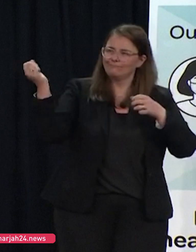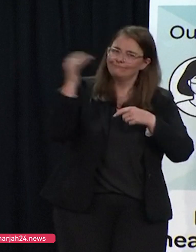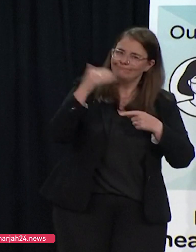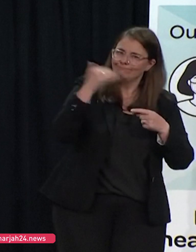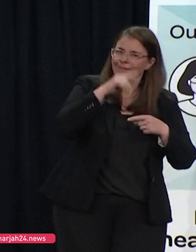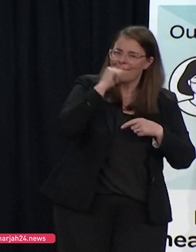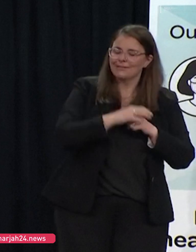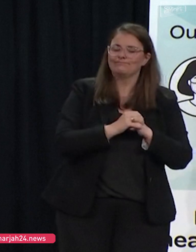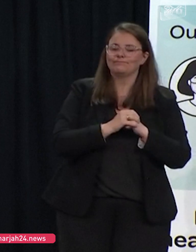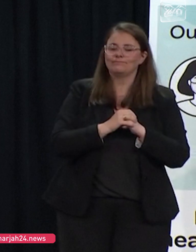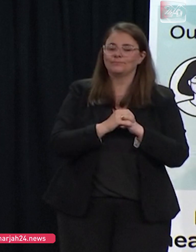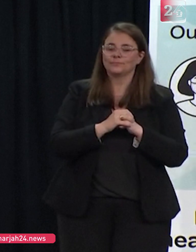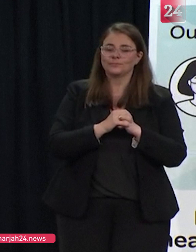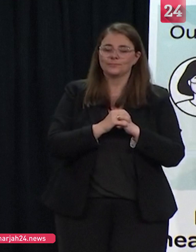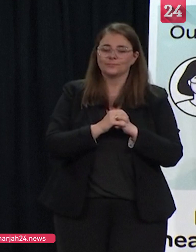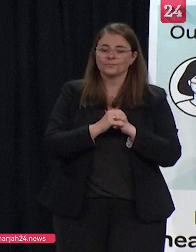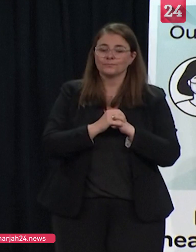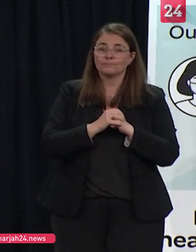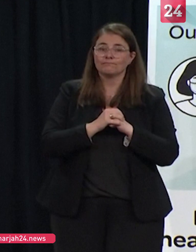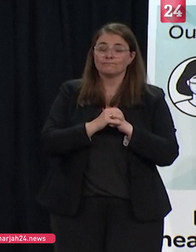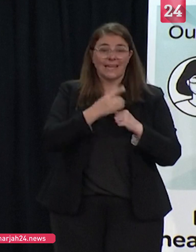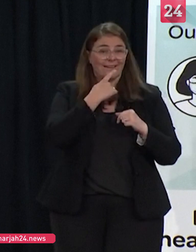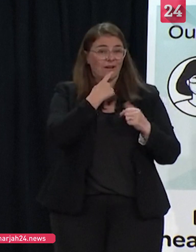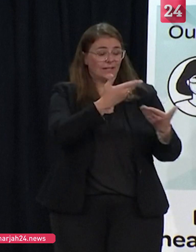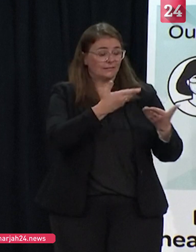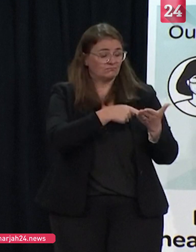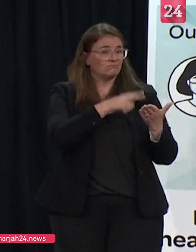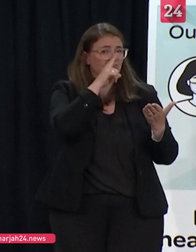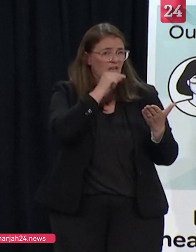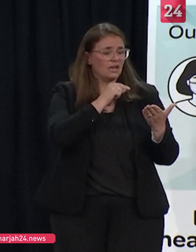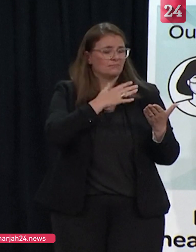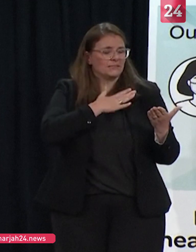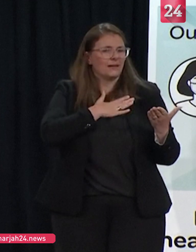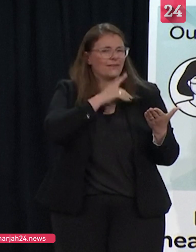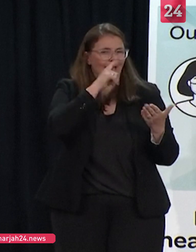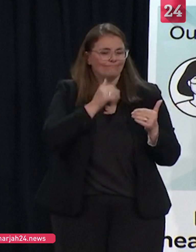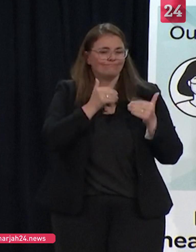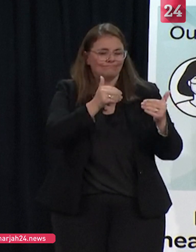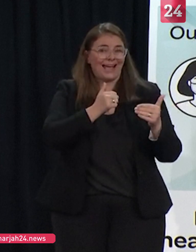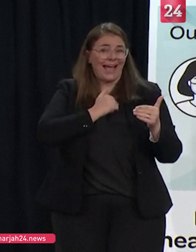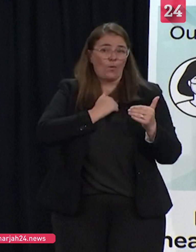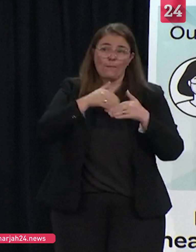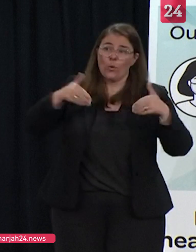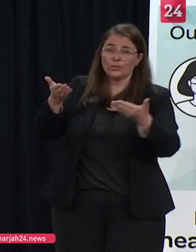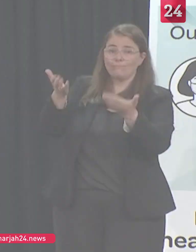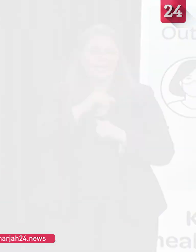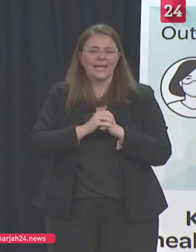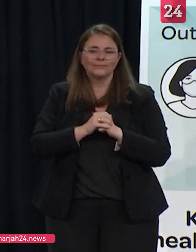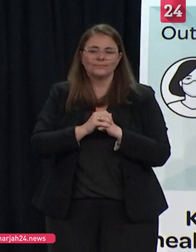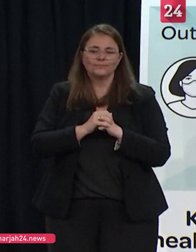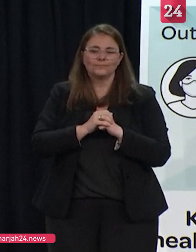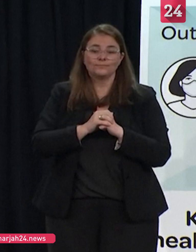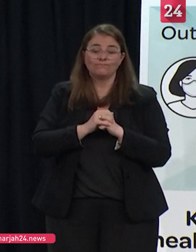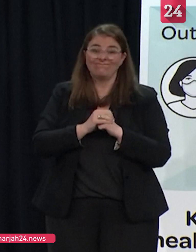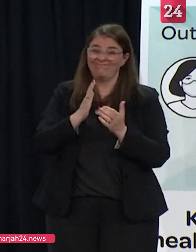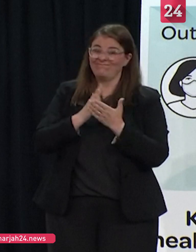rebounds. And we have now received guidance that it is safe to significantly bring forward the next stage of border reopening work. We're